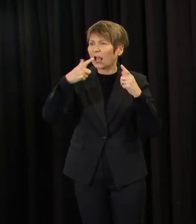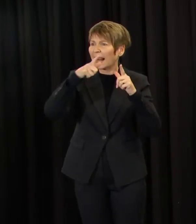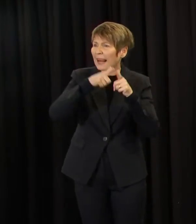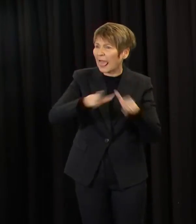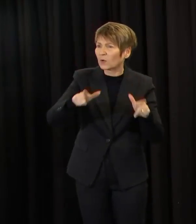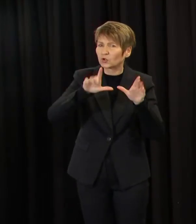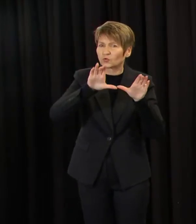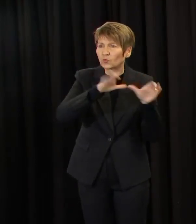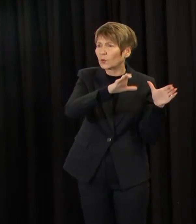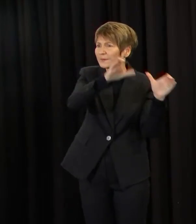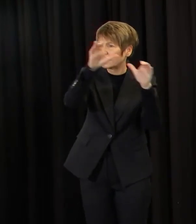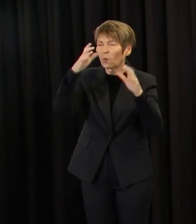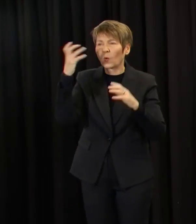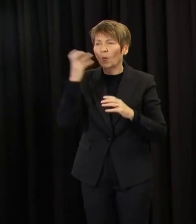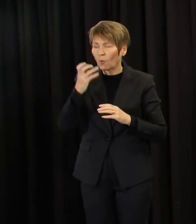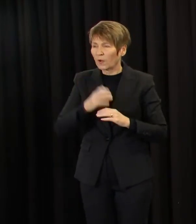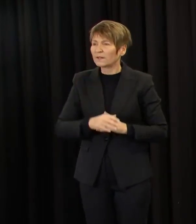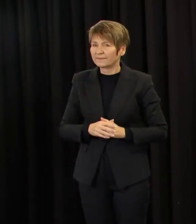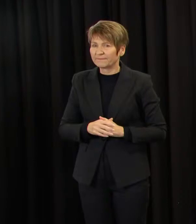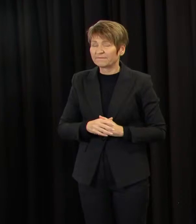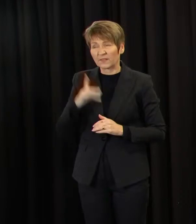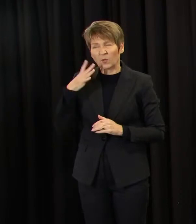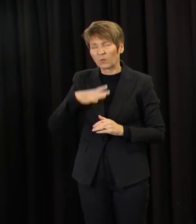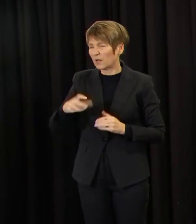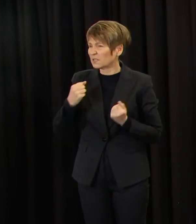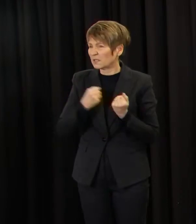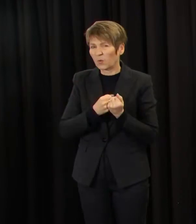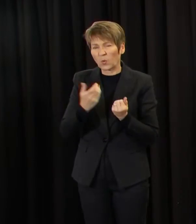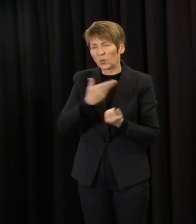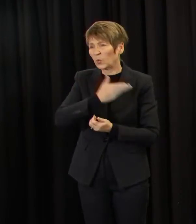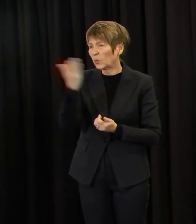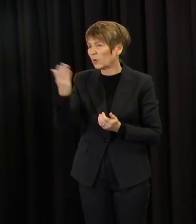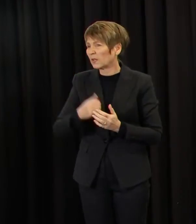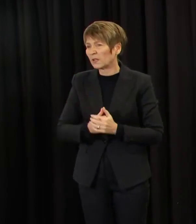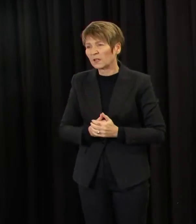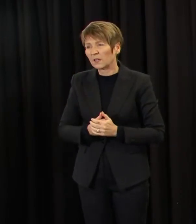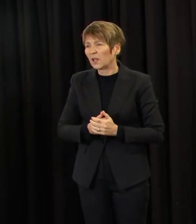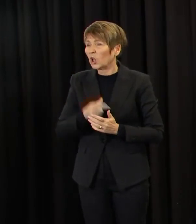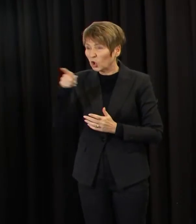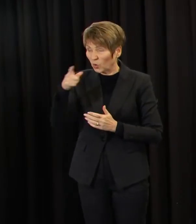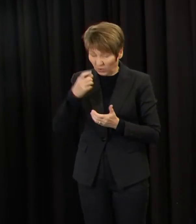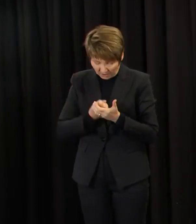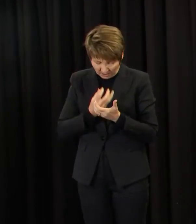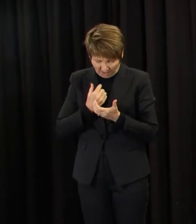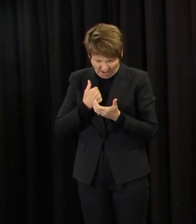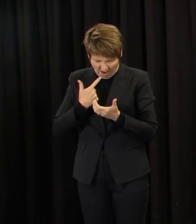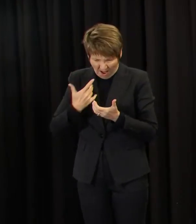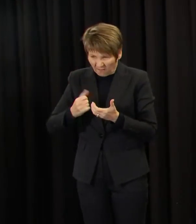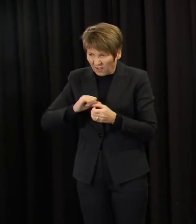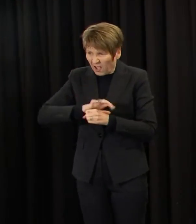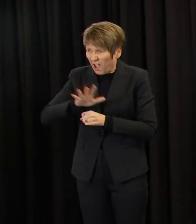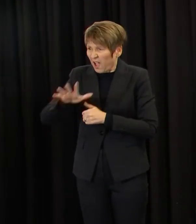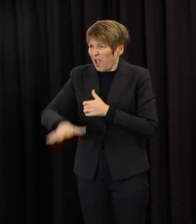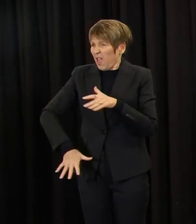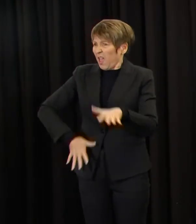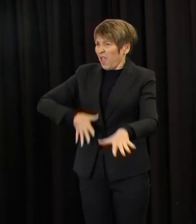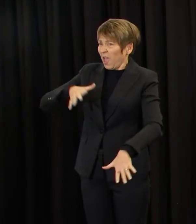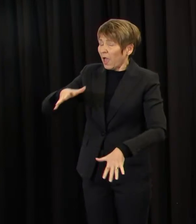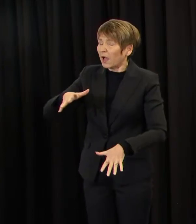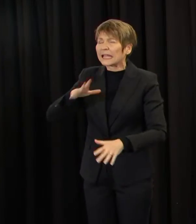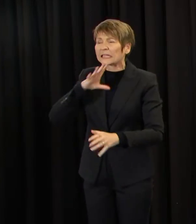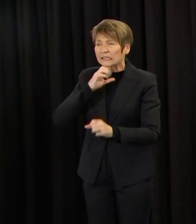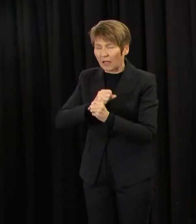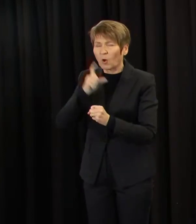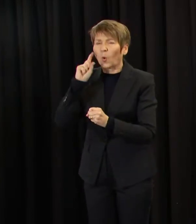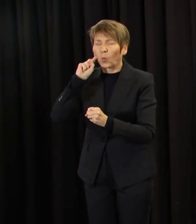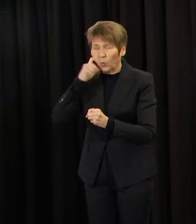who is currently worried about coronavirus, has had a positive test or is currently isolating. There is support available from government in